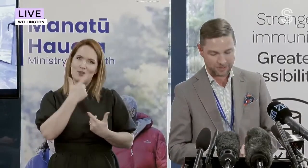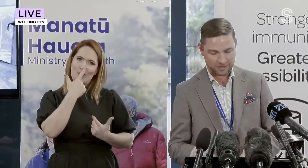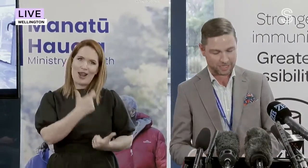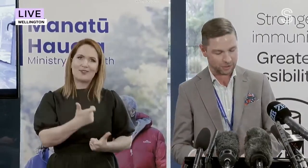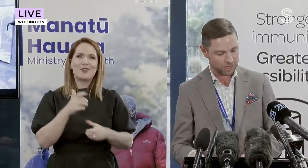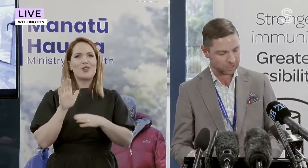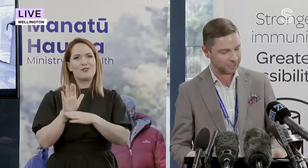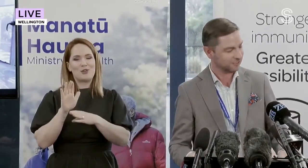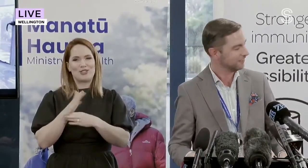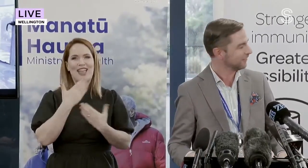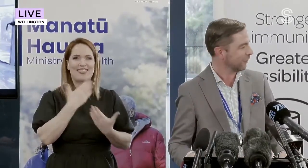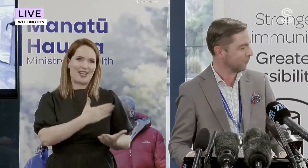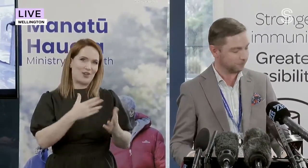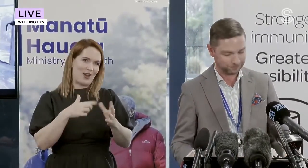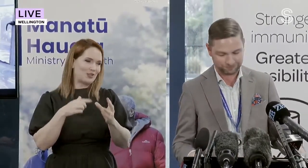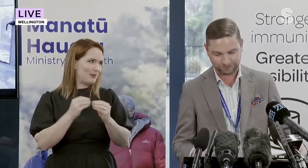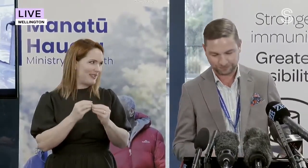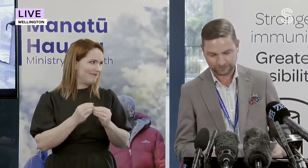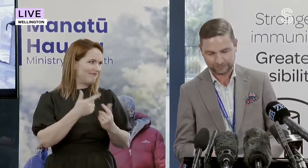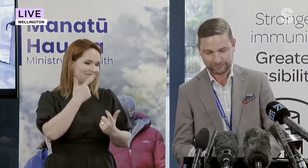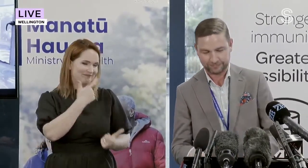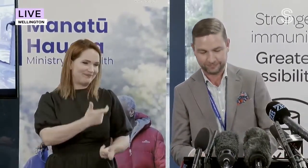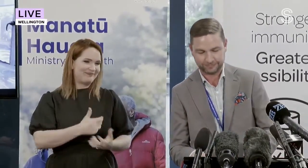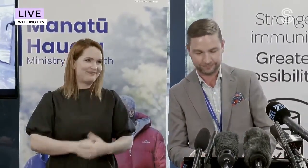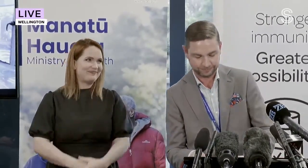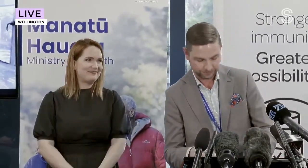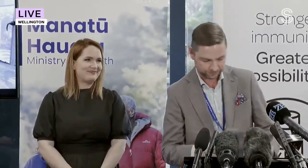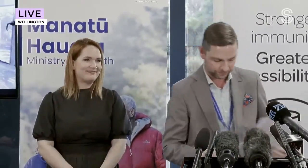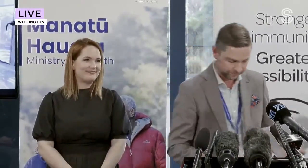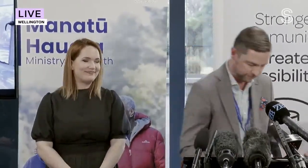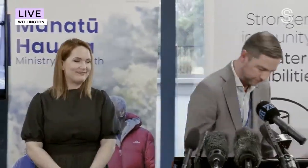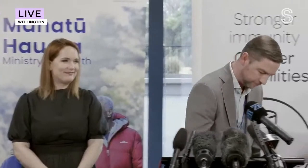future. Thank you, Ashley. Go well.